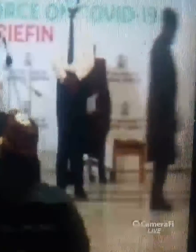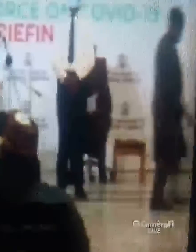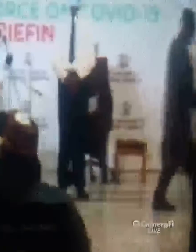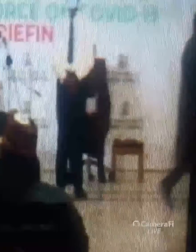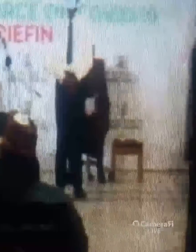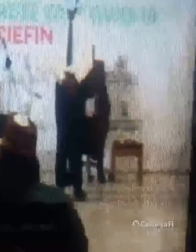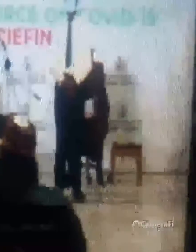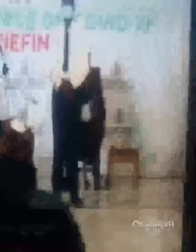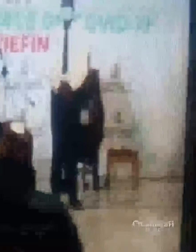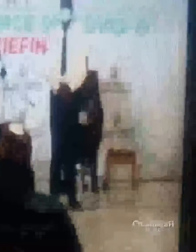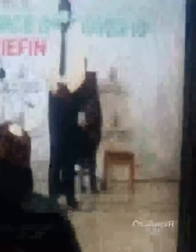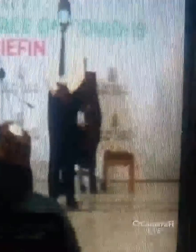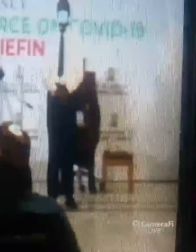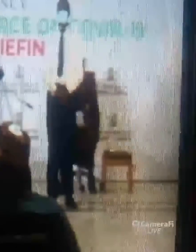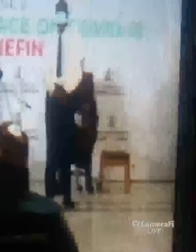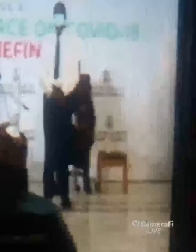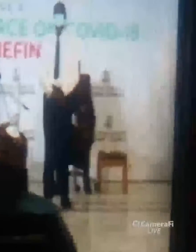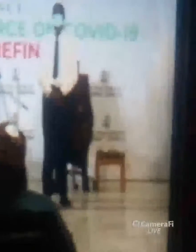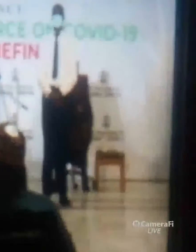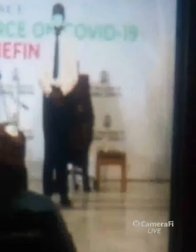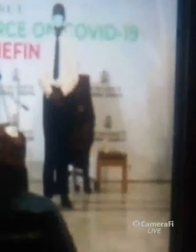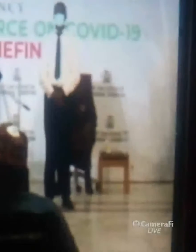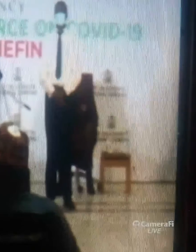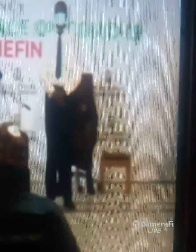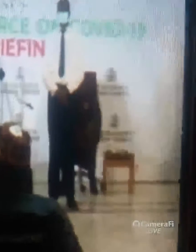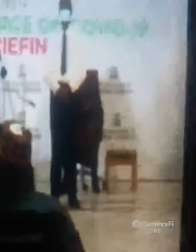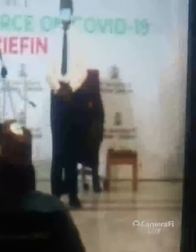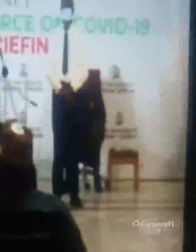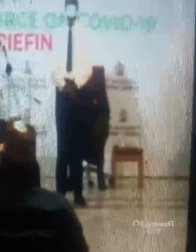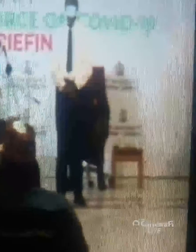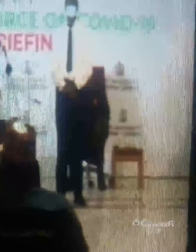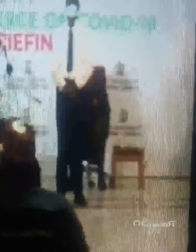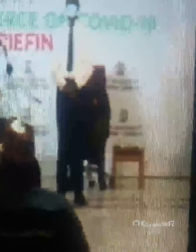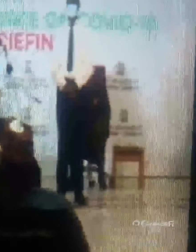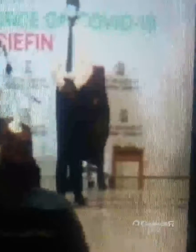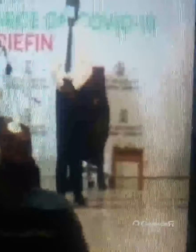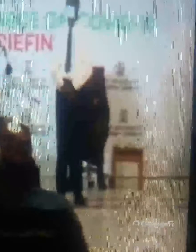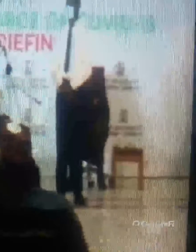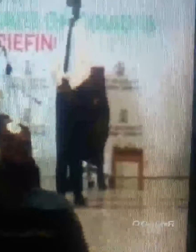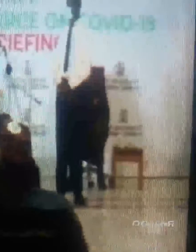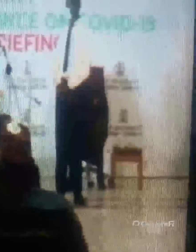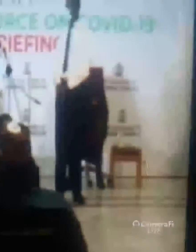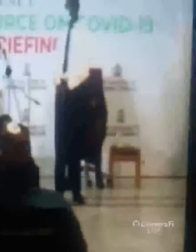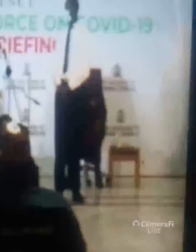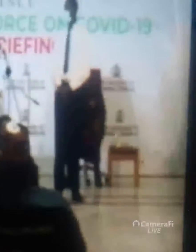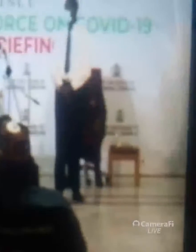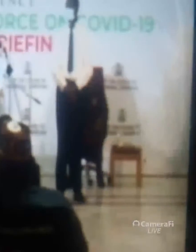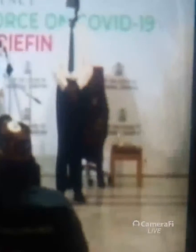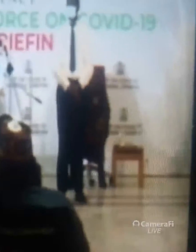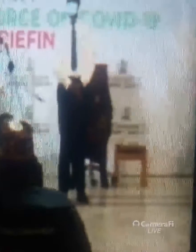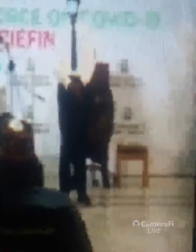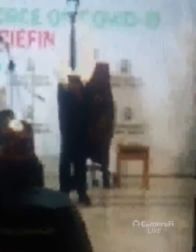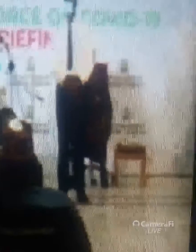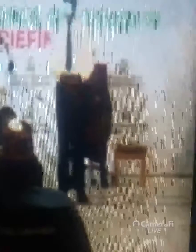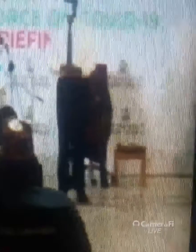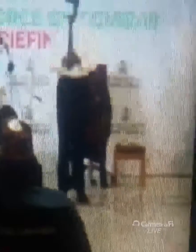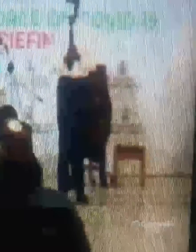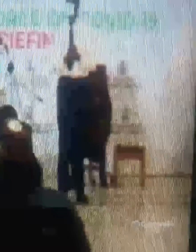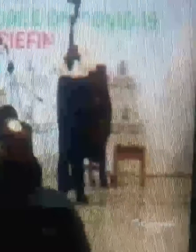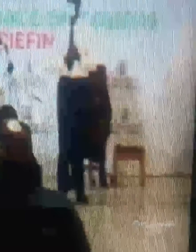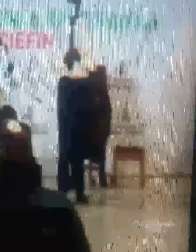Let us now invite the Executive Director, National Primary Healthcare Development Agency, Dr. Faisal Shai.